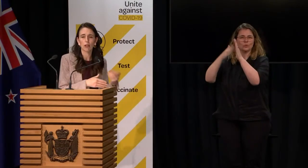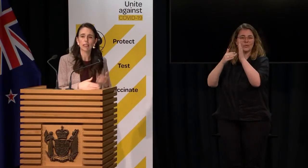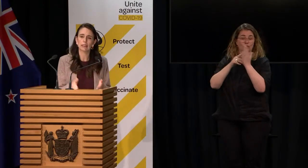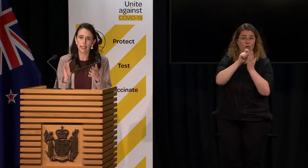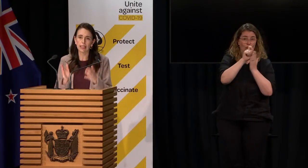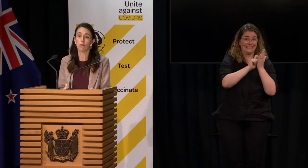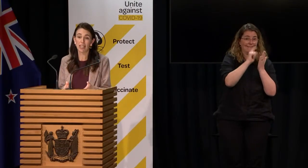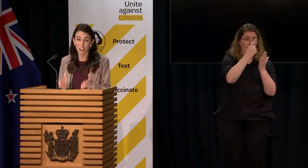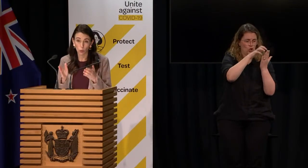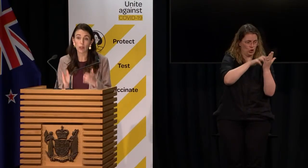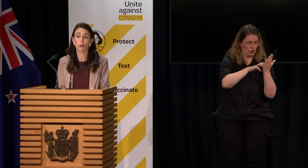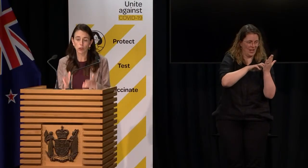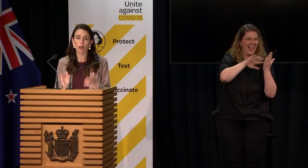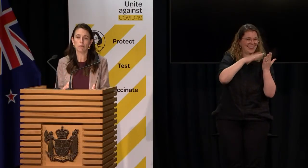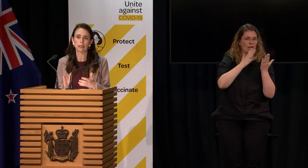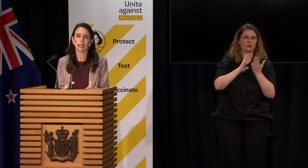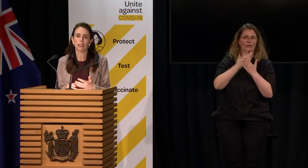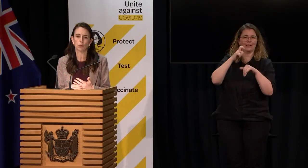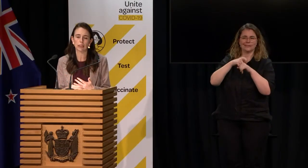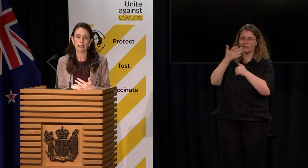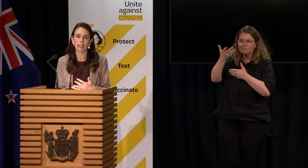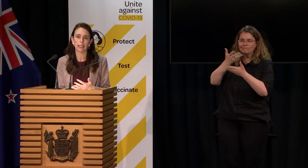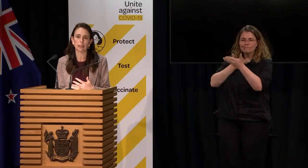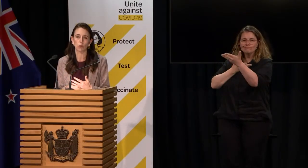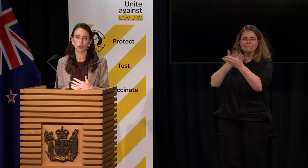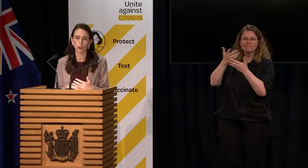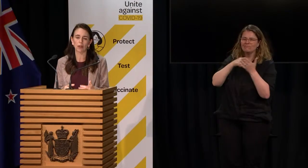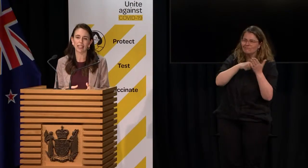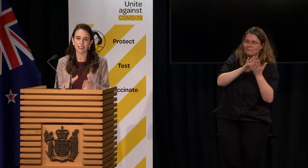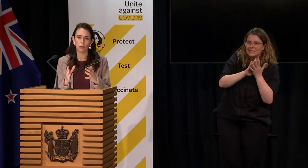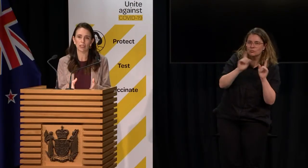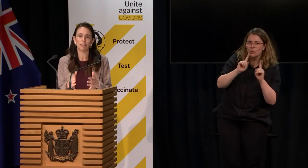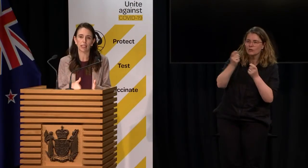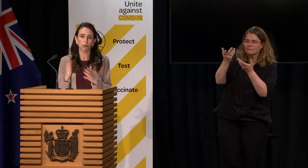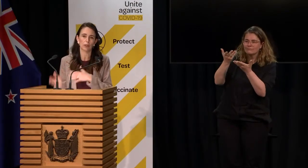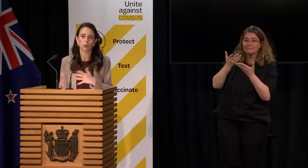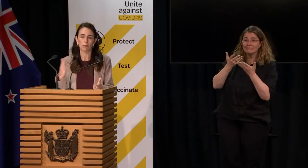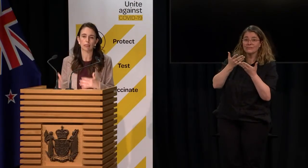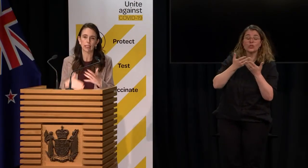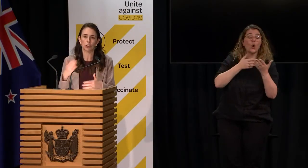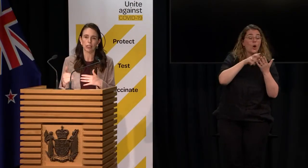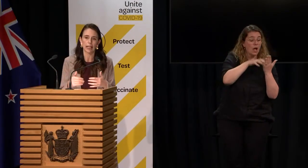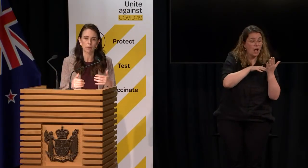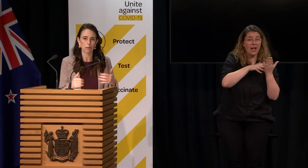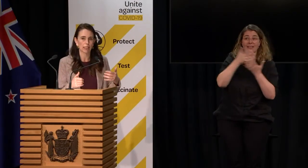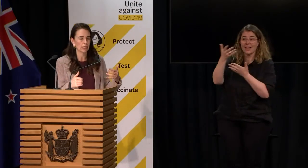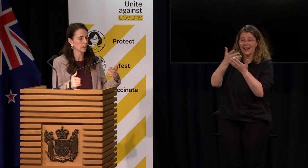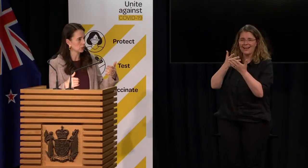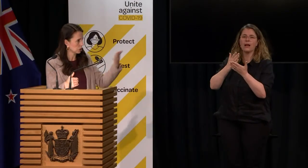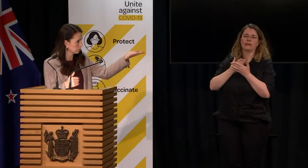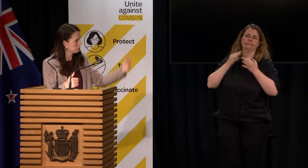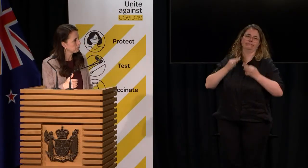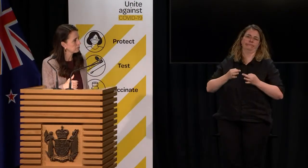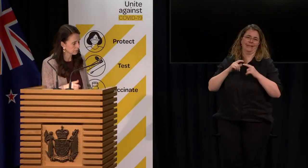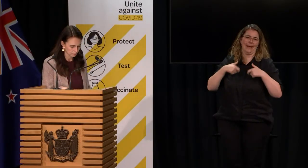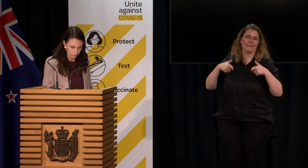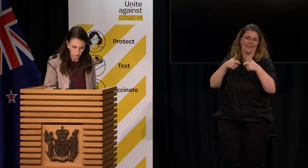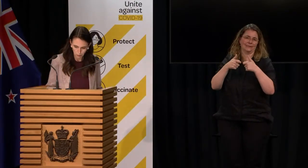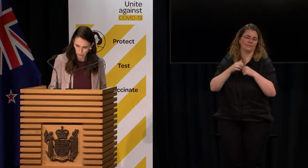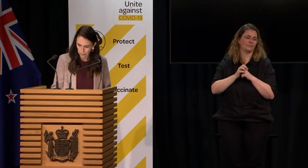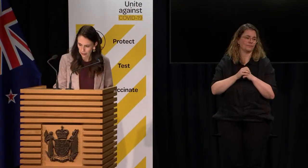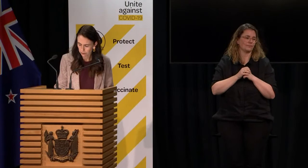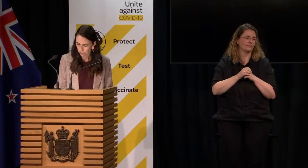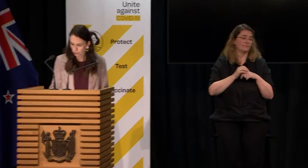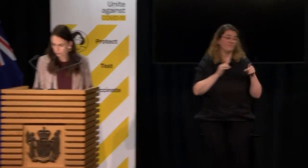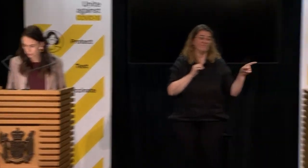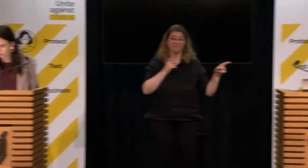written advice, and then we, in real time, discuss what it's telling us and what it's showing us. And it was after that real-time discussion that Cabinet made that decision. Just